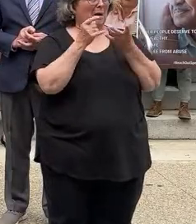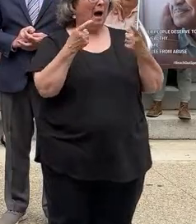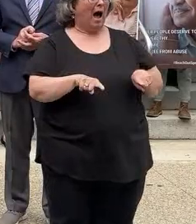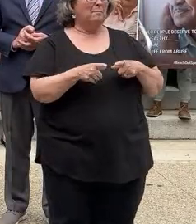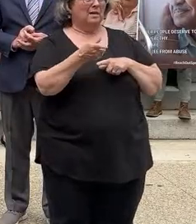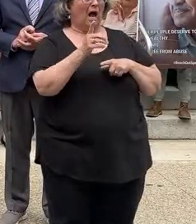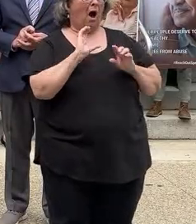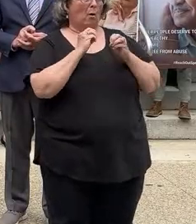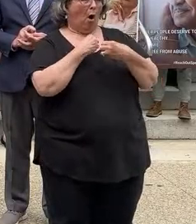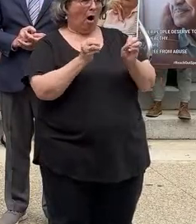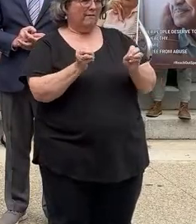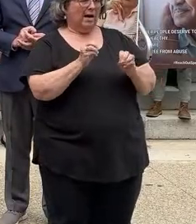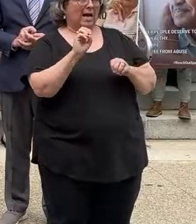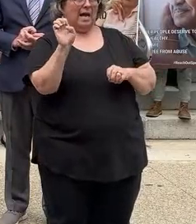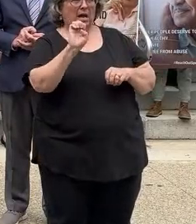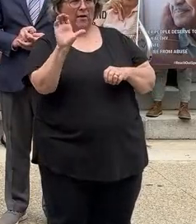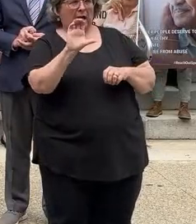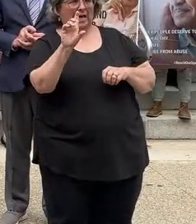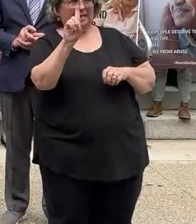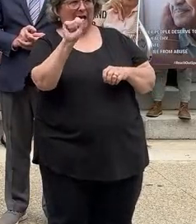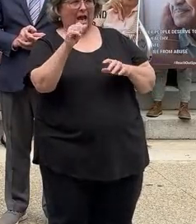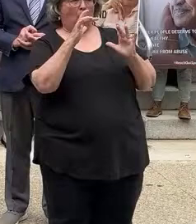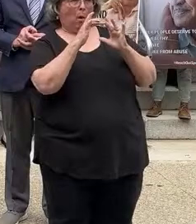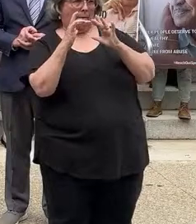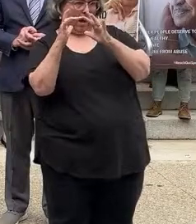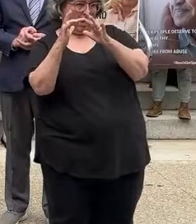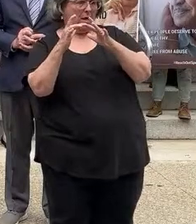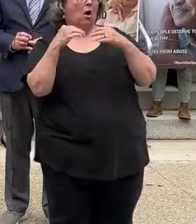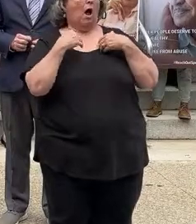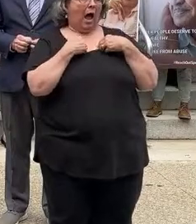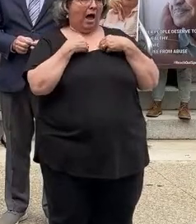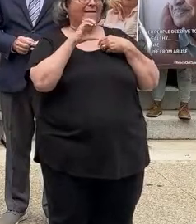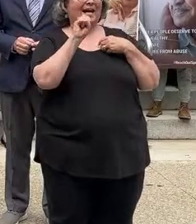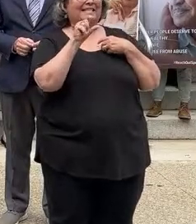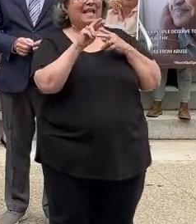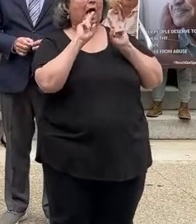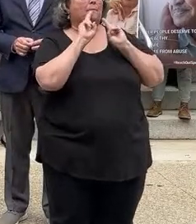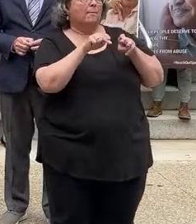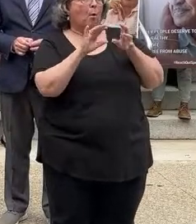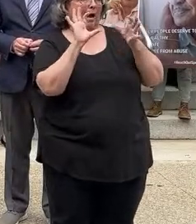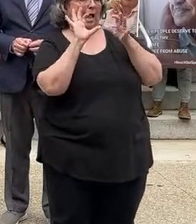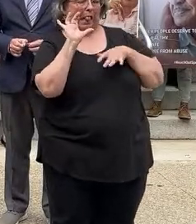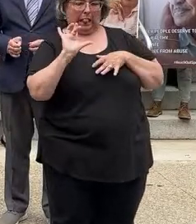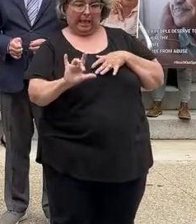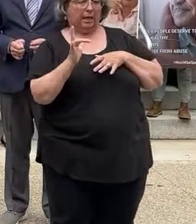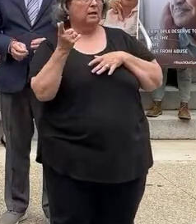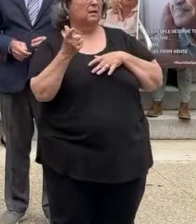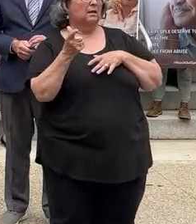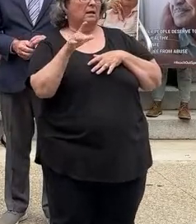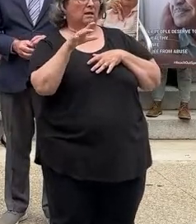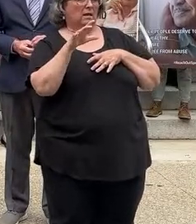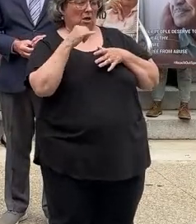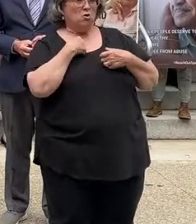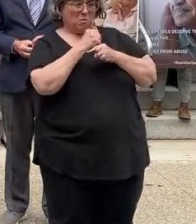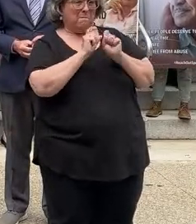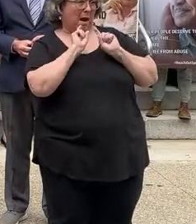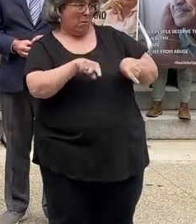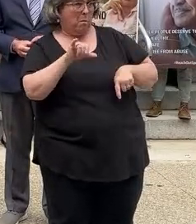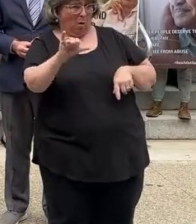reported in our office on the Erie County District Attorney's website. We have a scam report link where you can actually file a